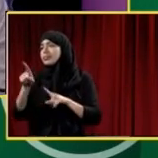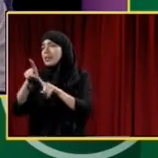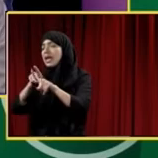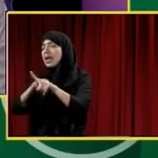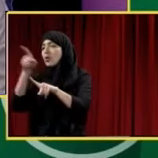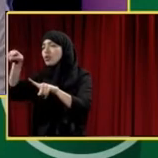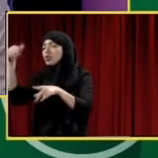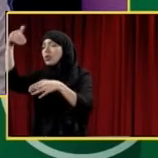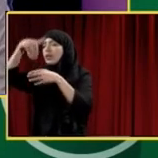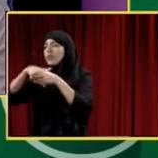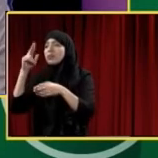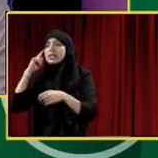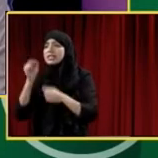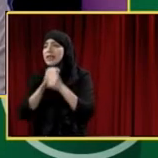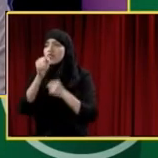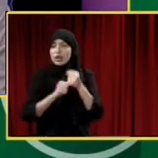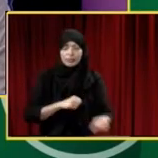Deaf Run?